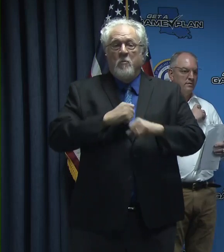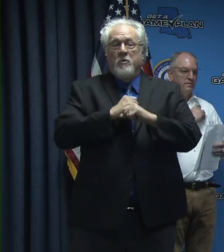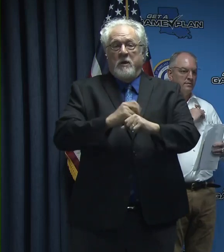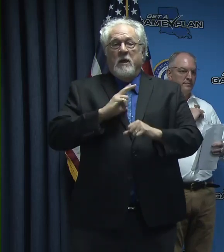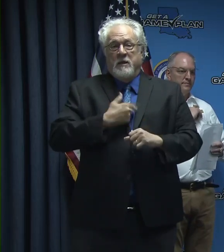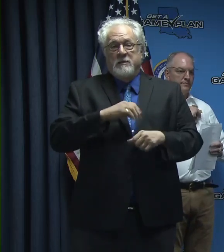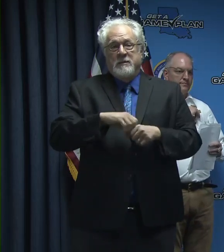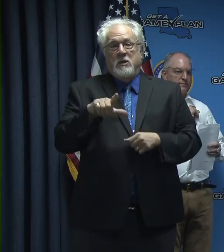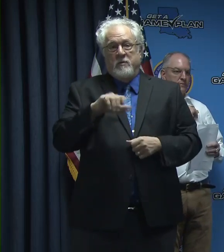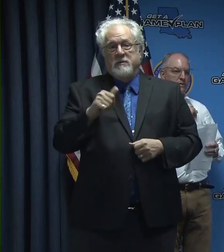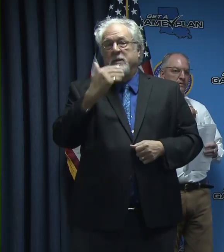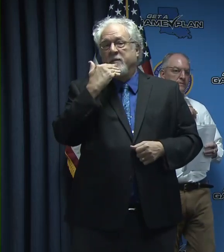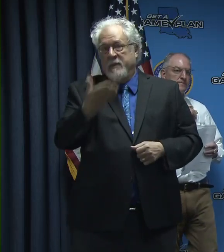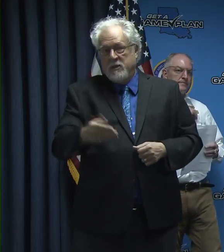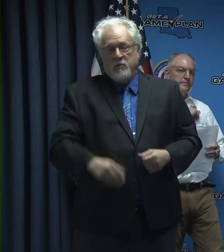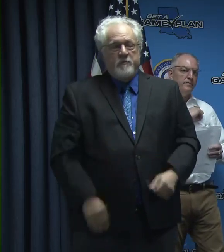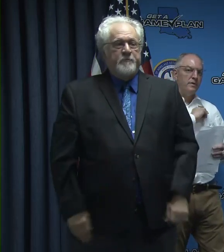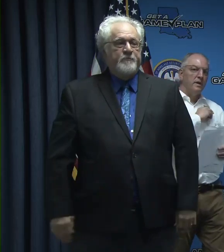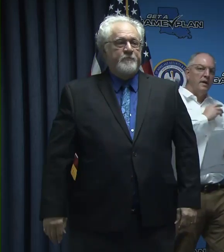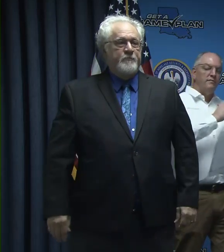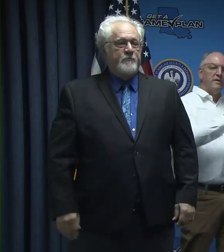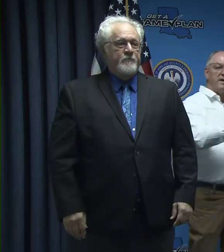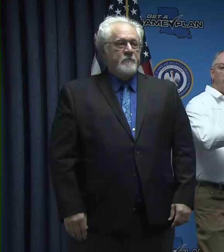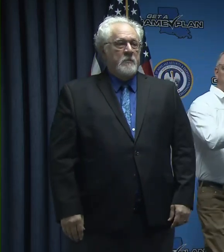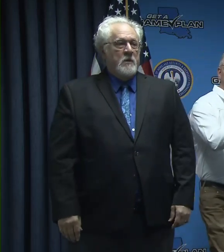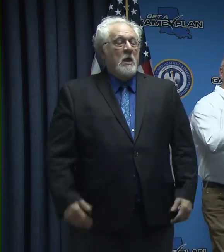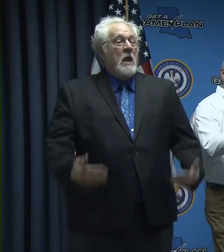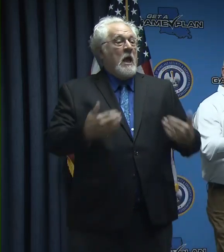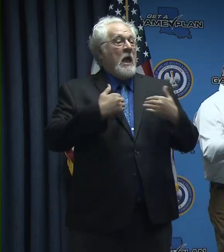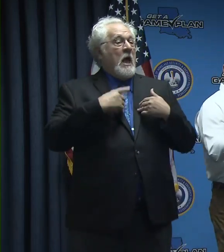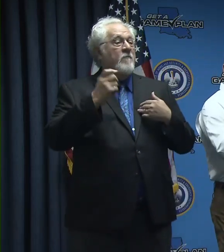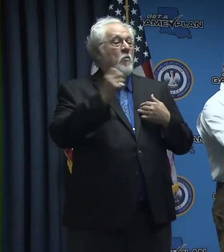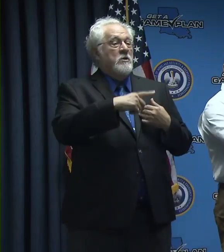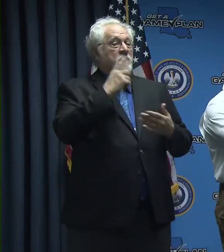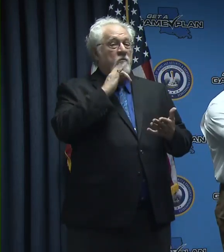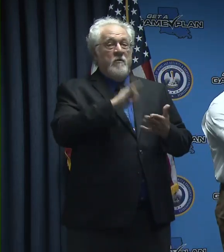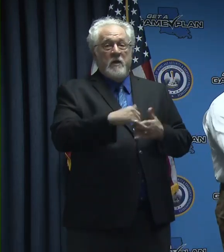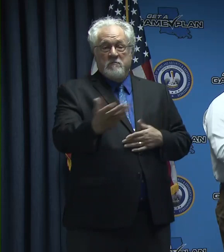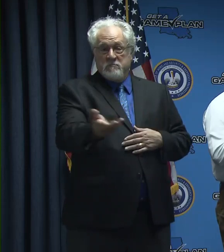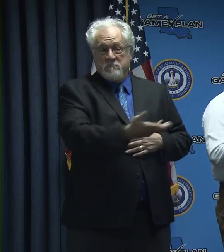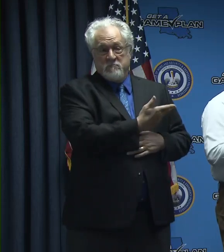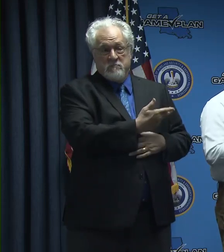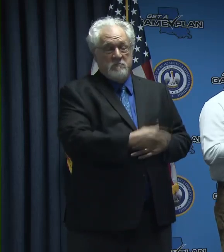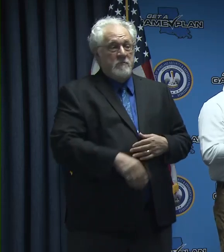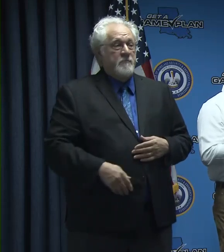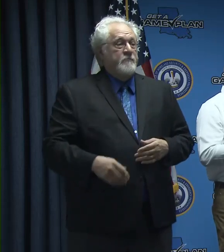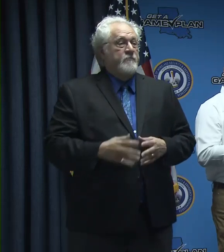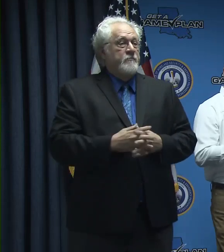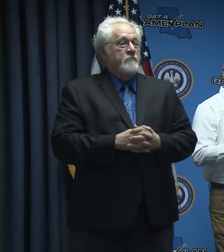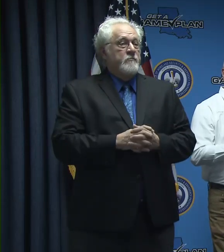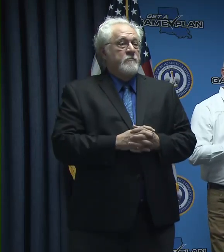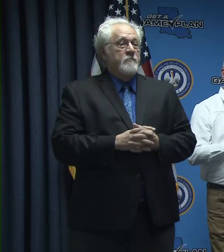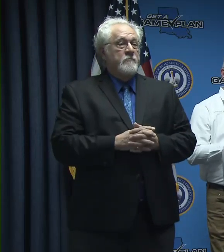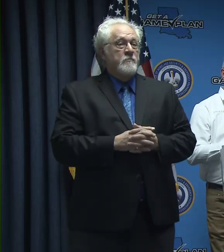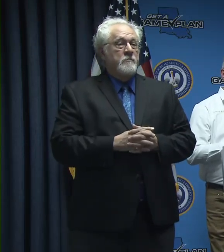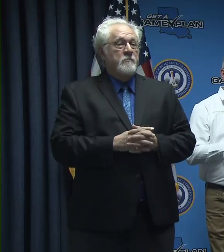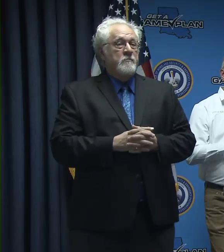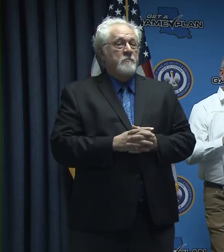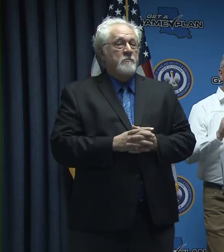in Louisiana. Thank you. If you got questions for that, go ahead and ask them now, the Attorney General, if you don't mind.